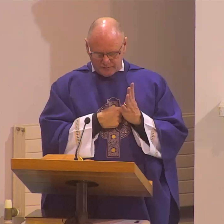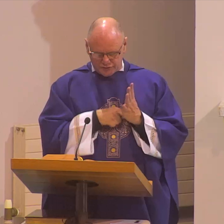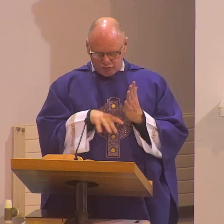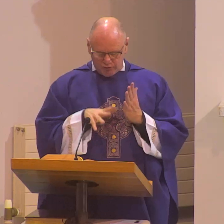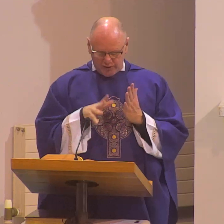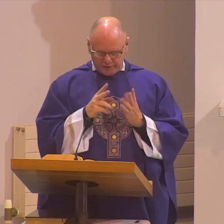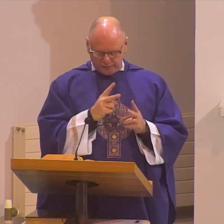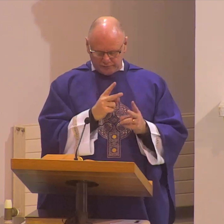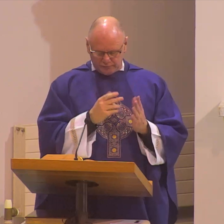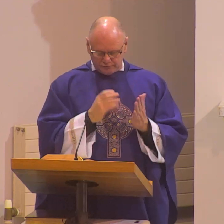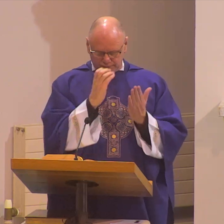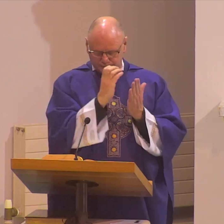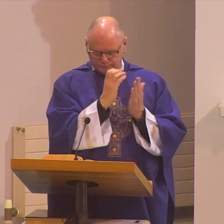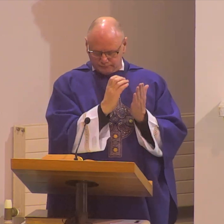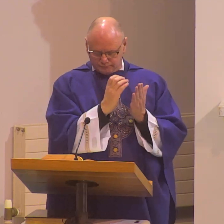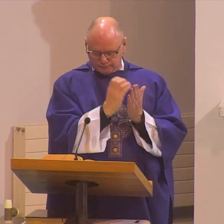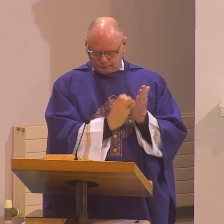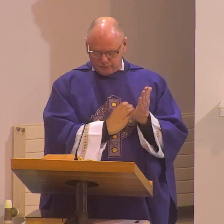Caesar's reign,